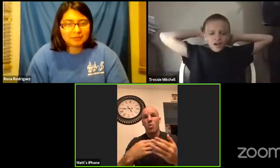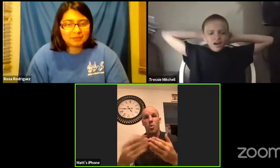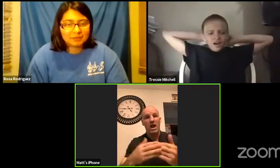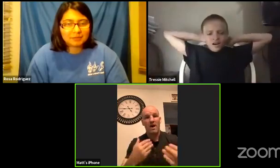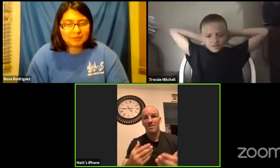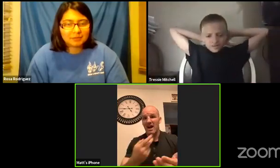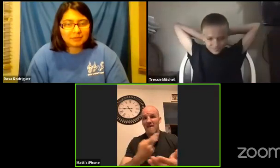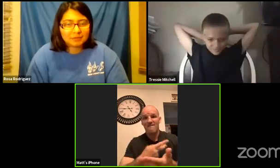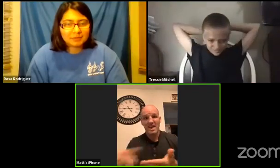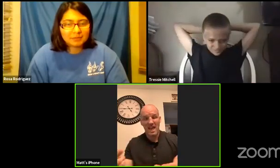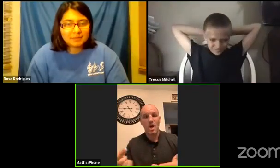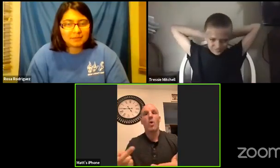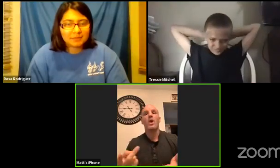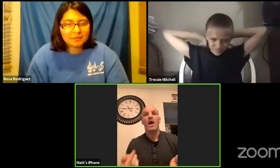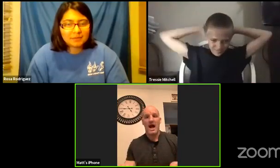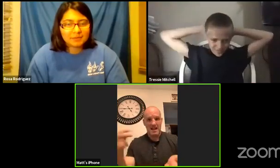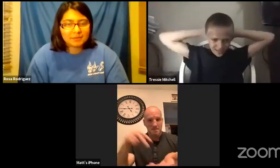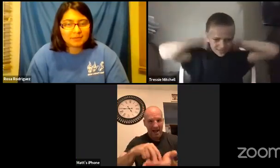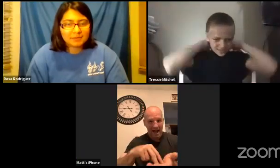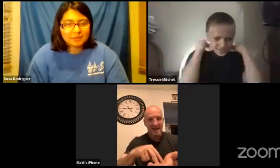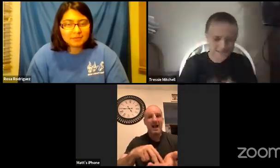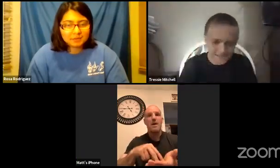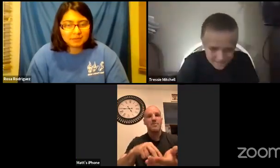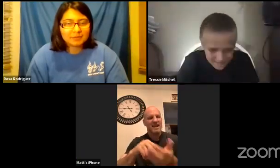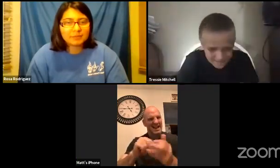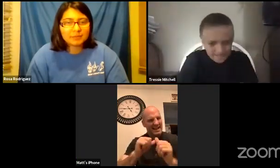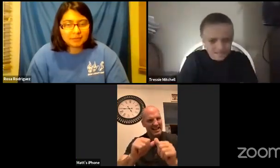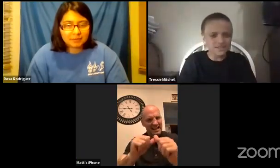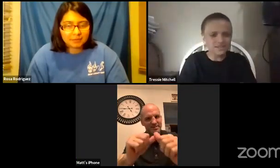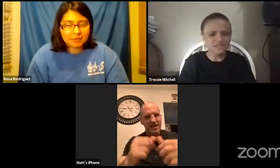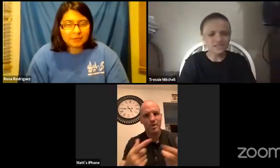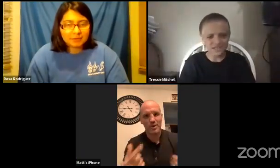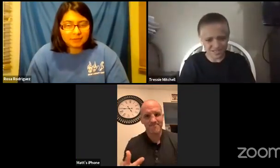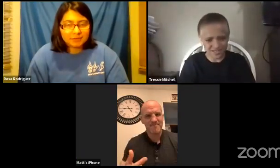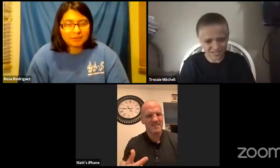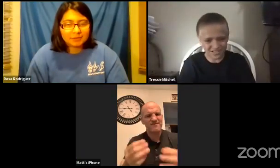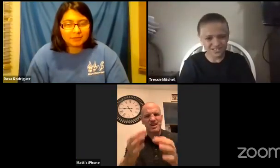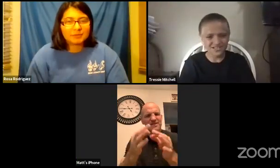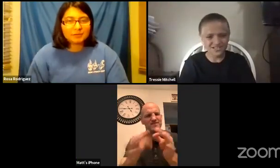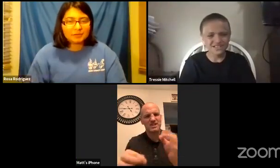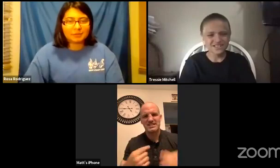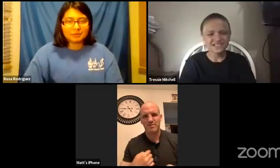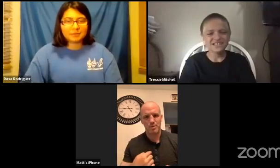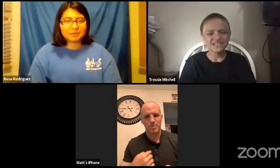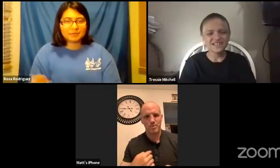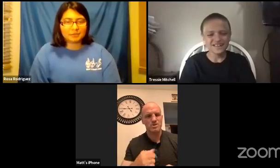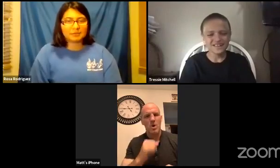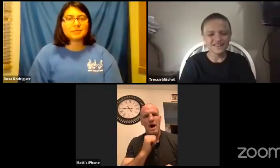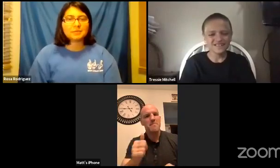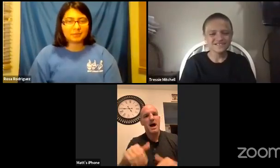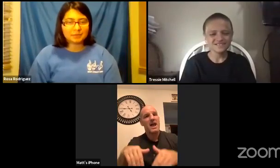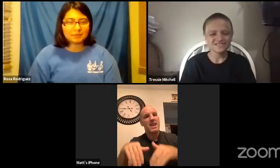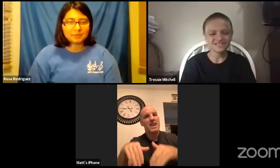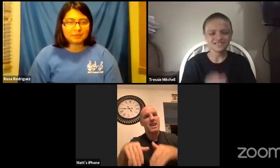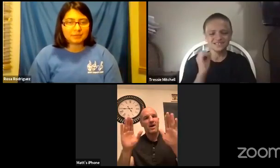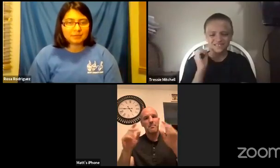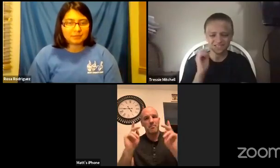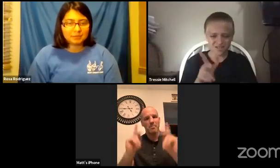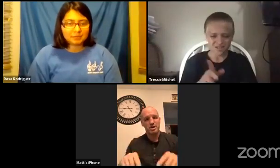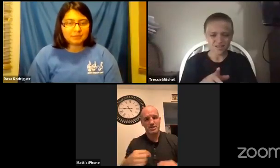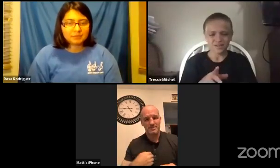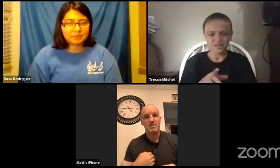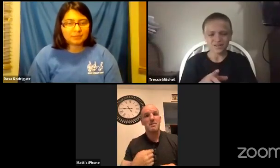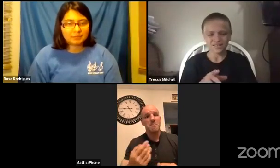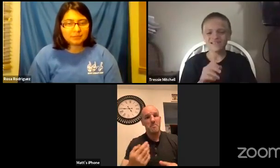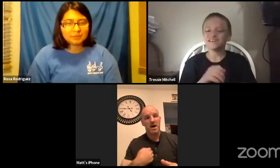I ever gave up. Whatever I may have failed at, I took it as an opportunity to persevere, to keep going. It's